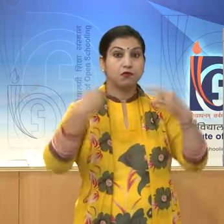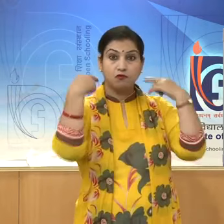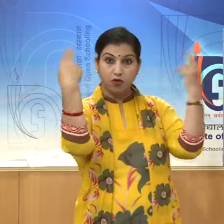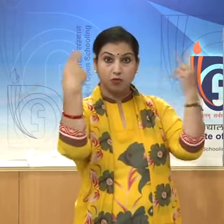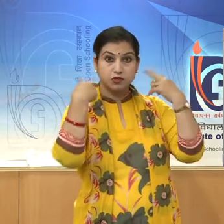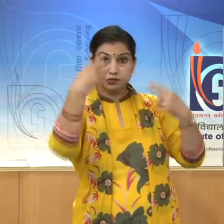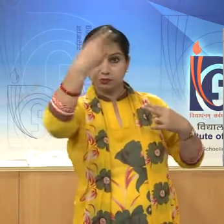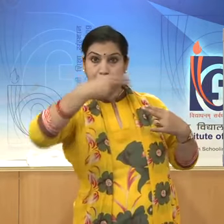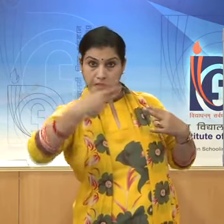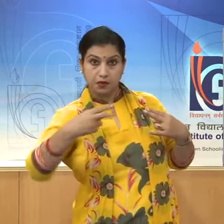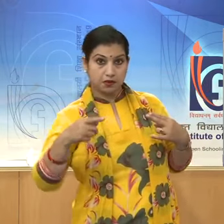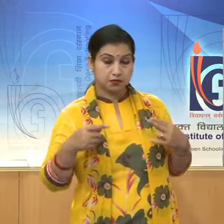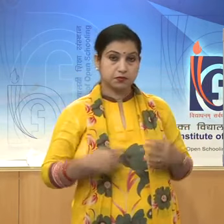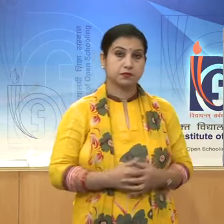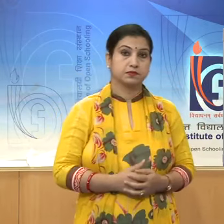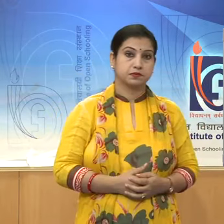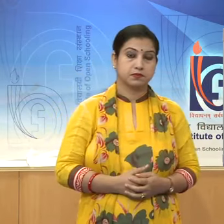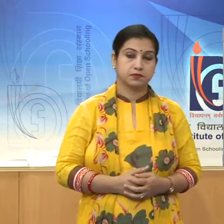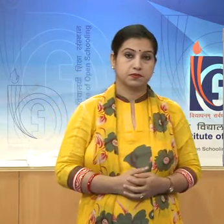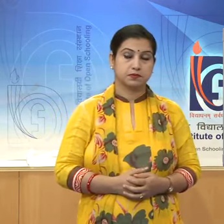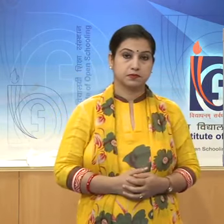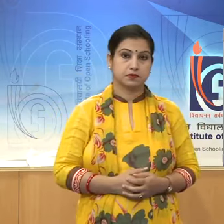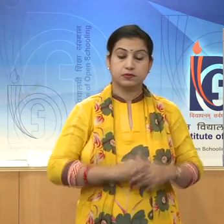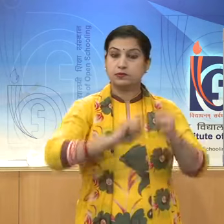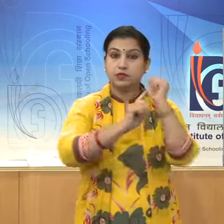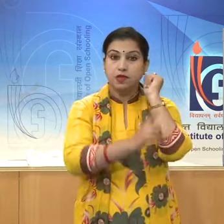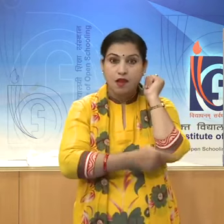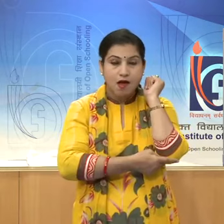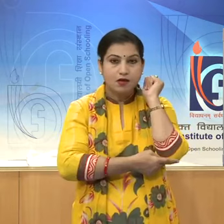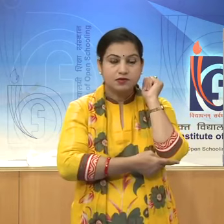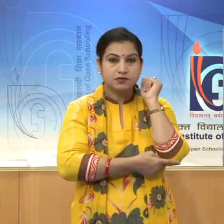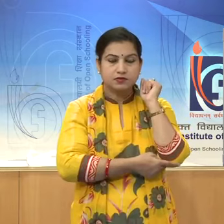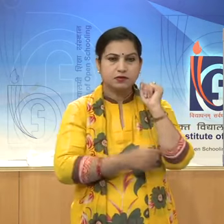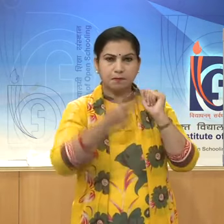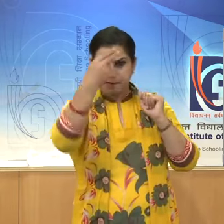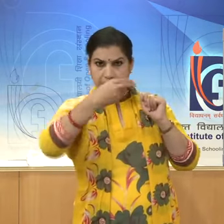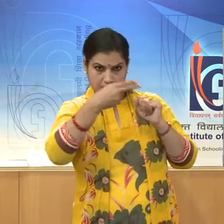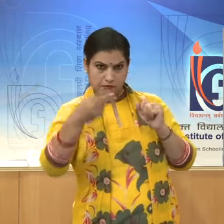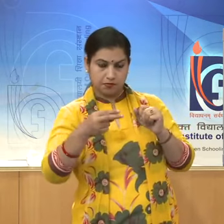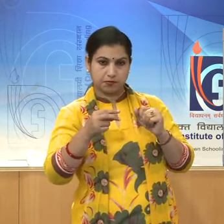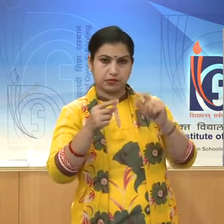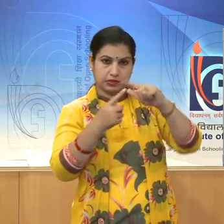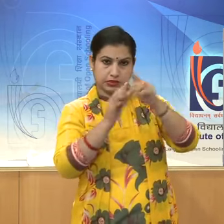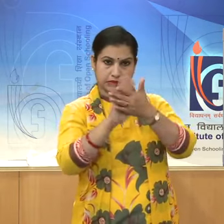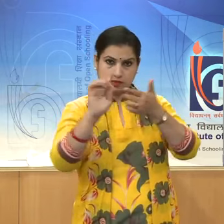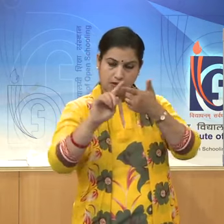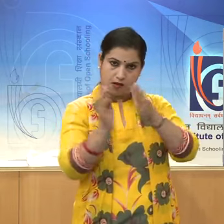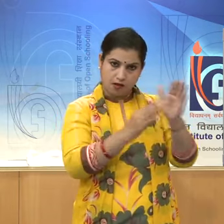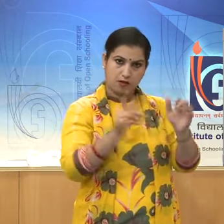famous paintings, The Last Supper, The Virgin of the